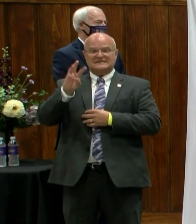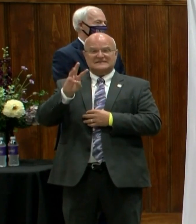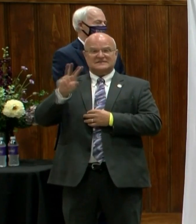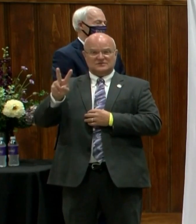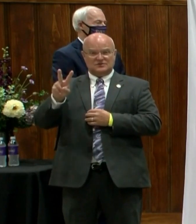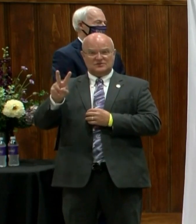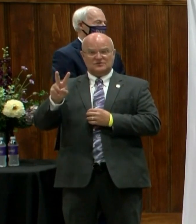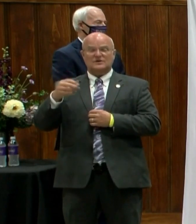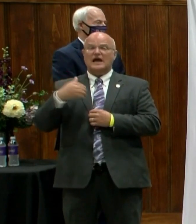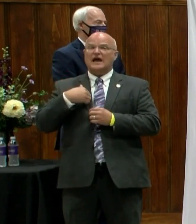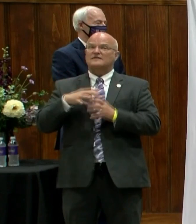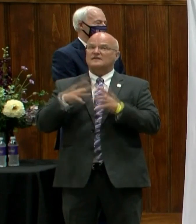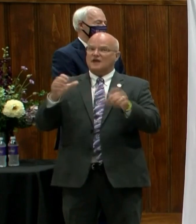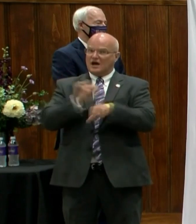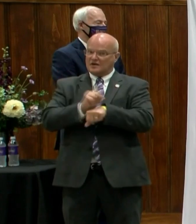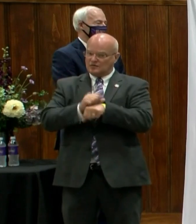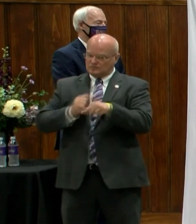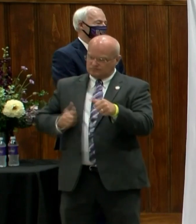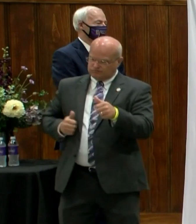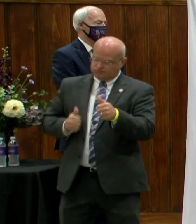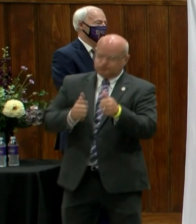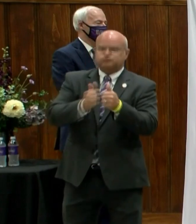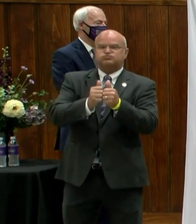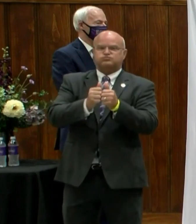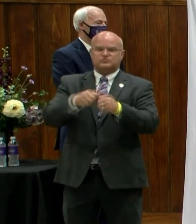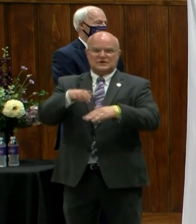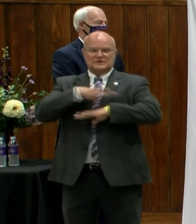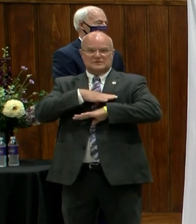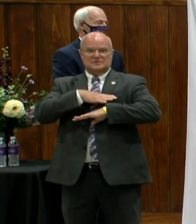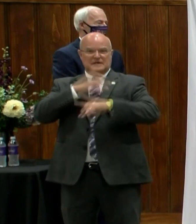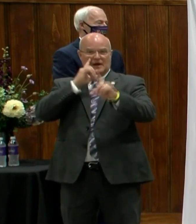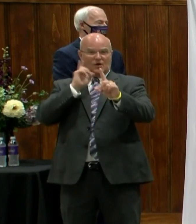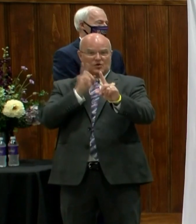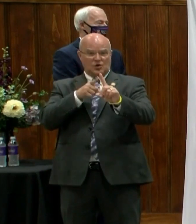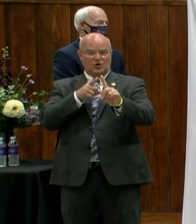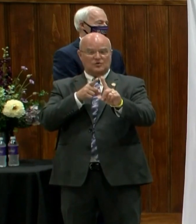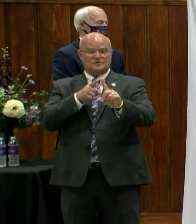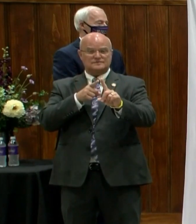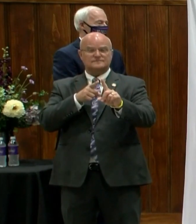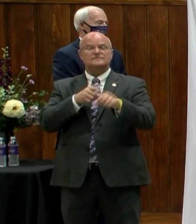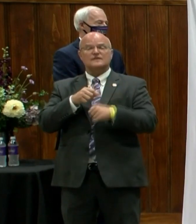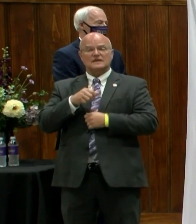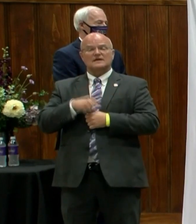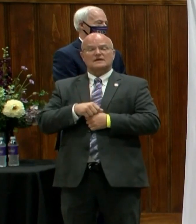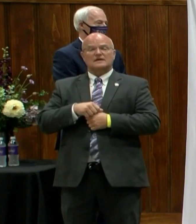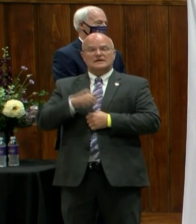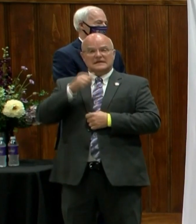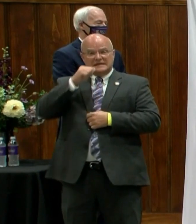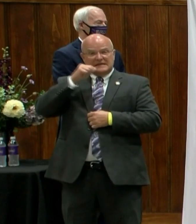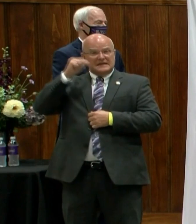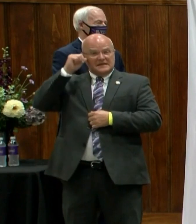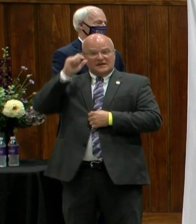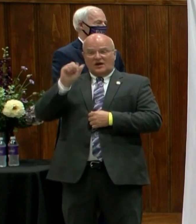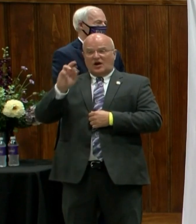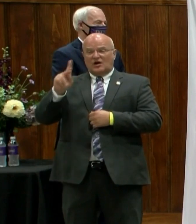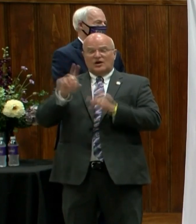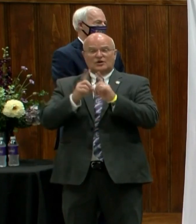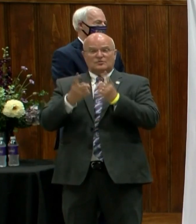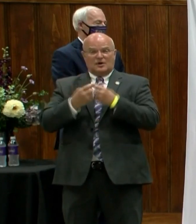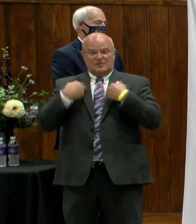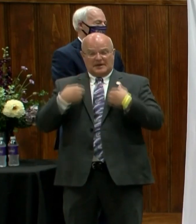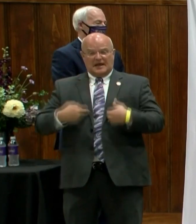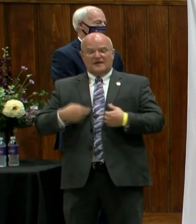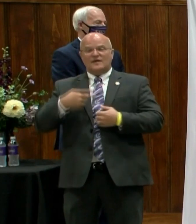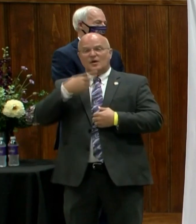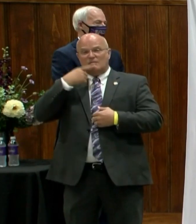80,862. We do have a lot of work to catch up to meet our goal. Yesterday, the Arkansas Department of Health, the